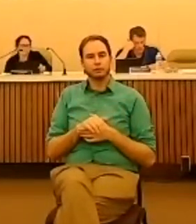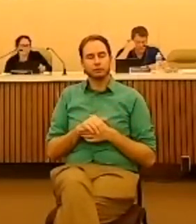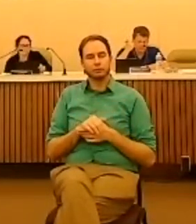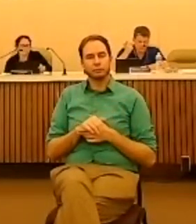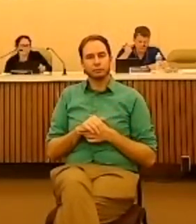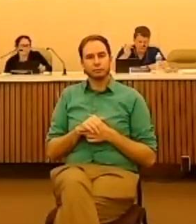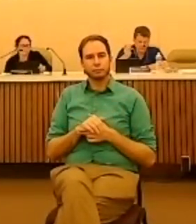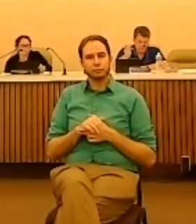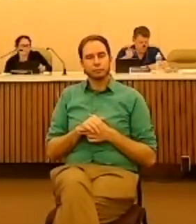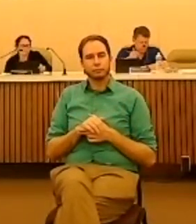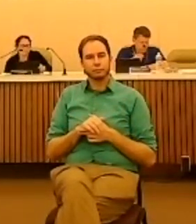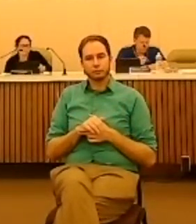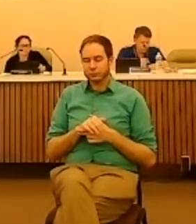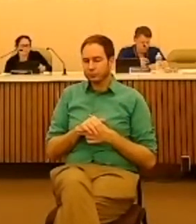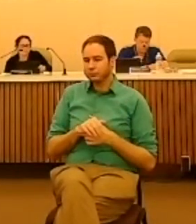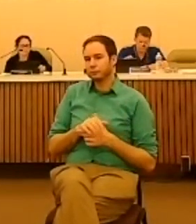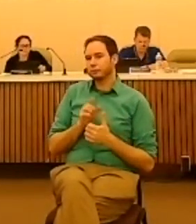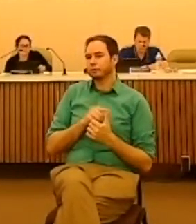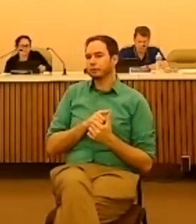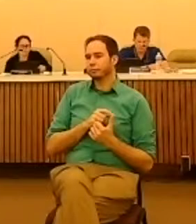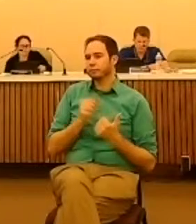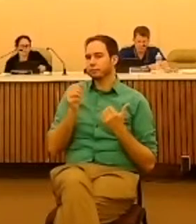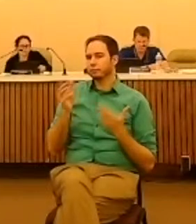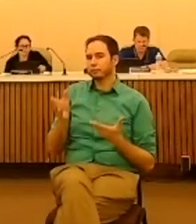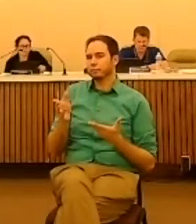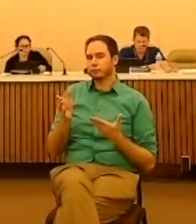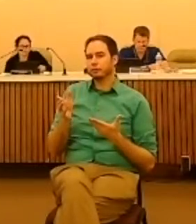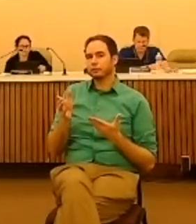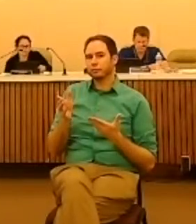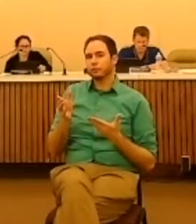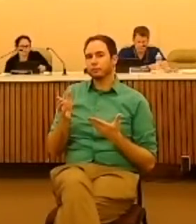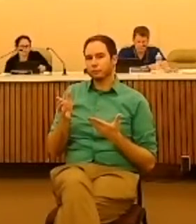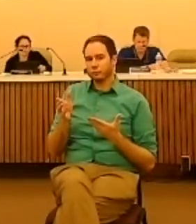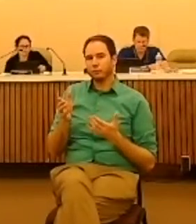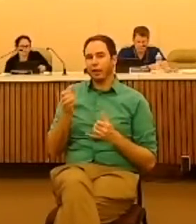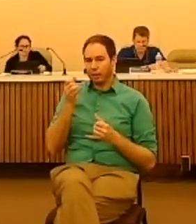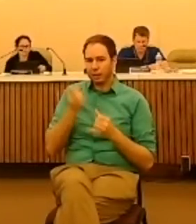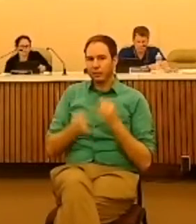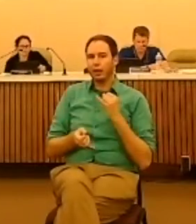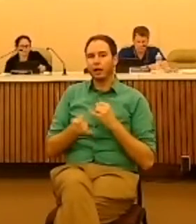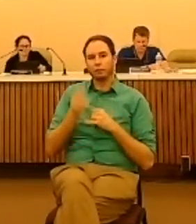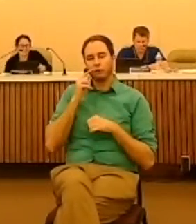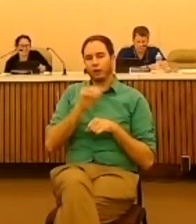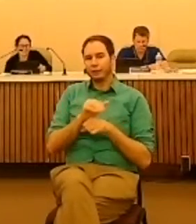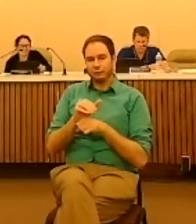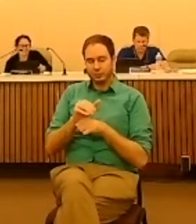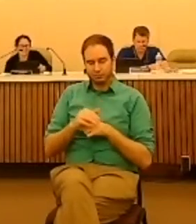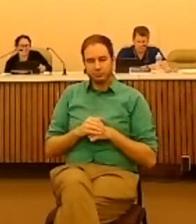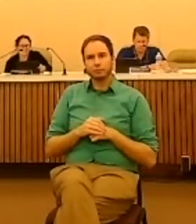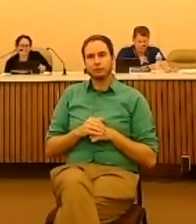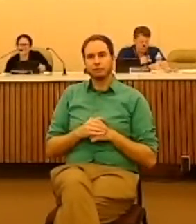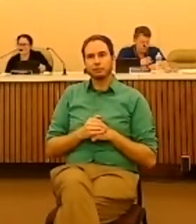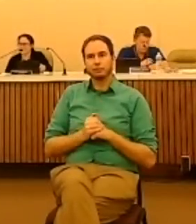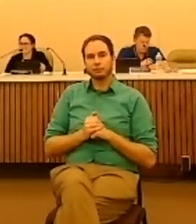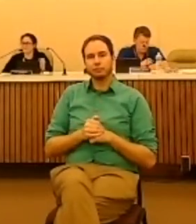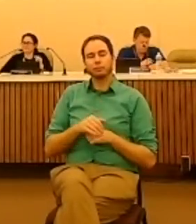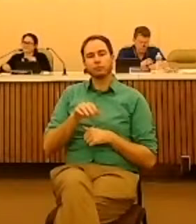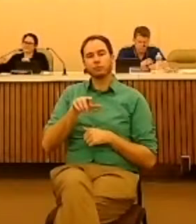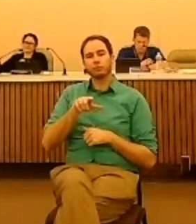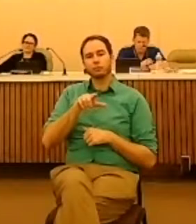Aye. Supervisor Schultz and fellow board members, I'm pleased to say I have the last resolution of the evening.